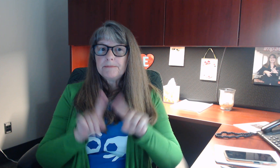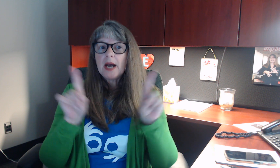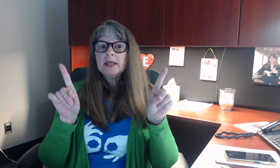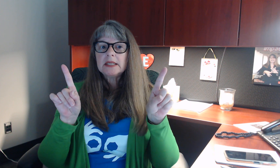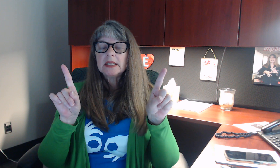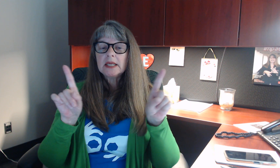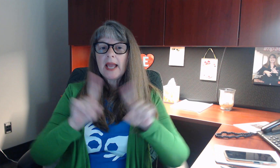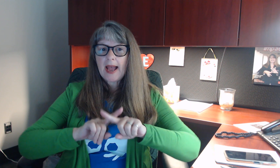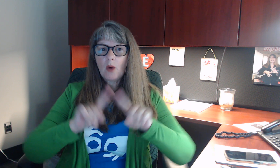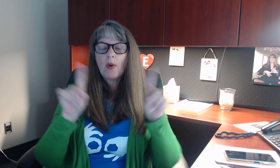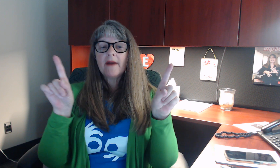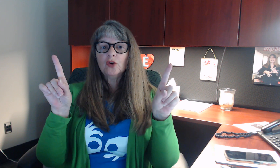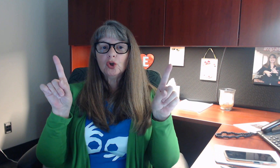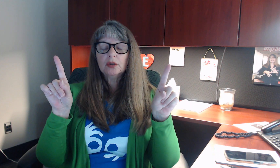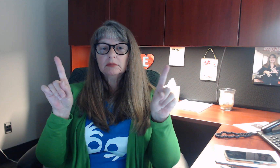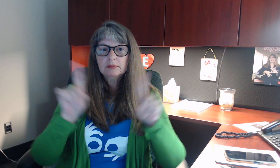But, however,